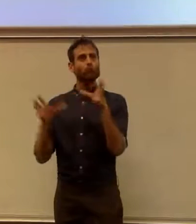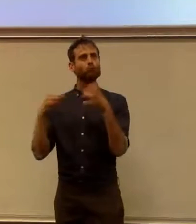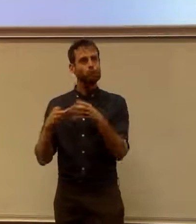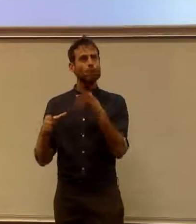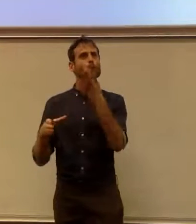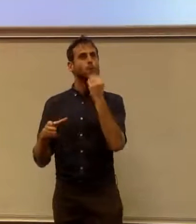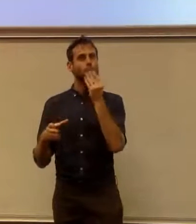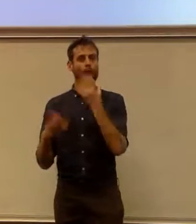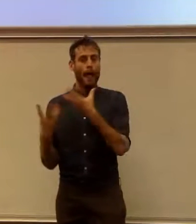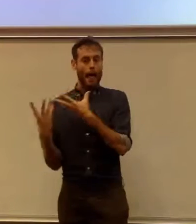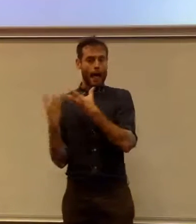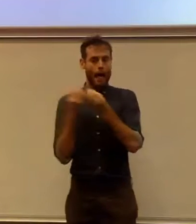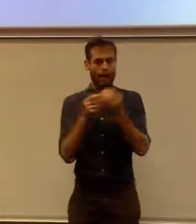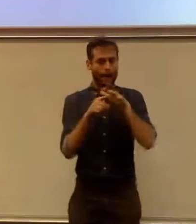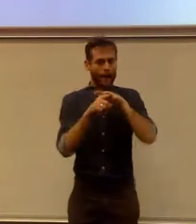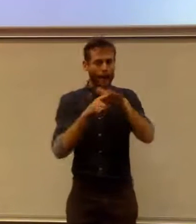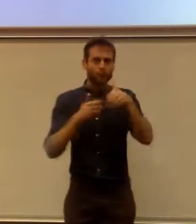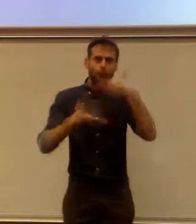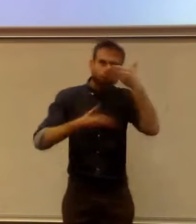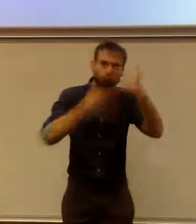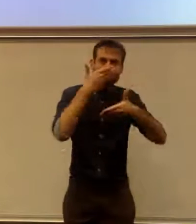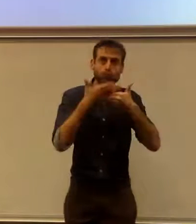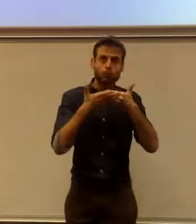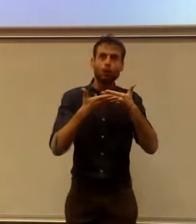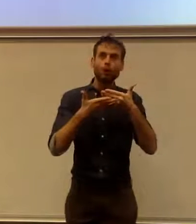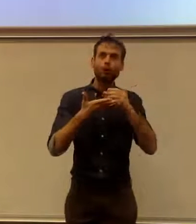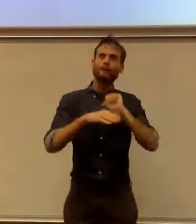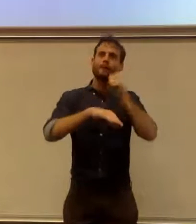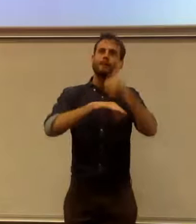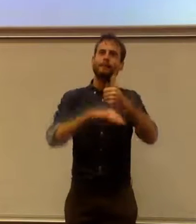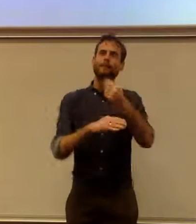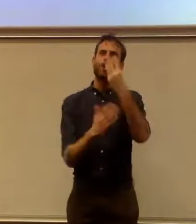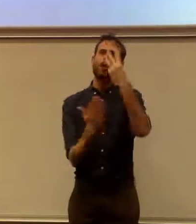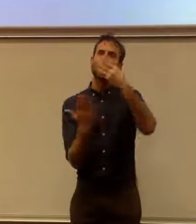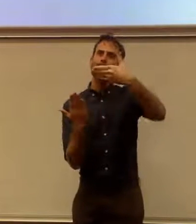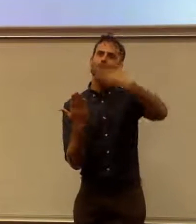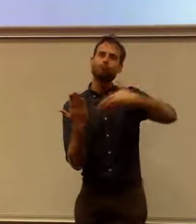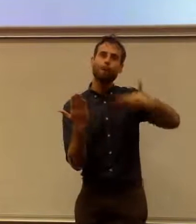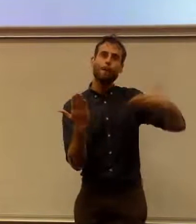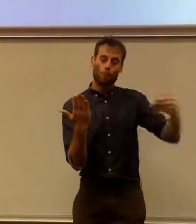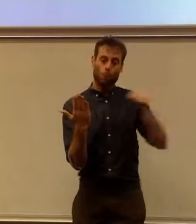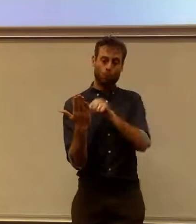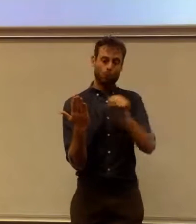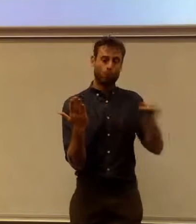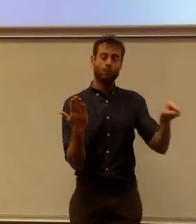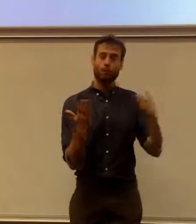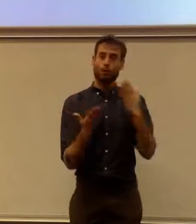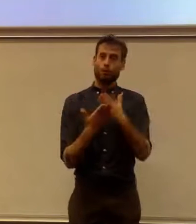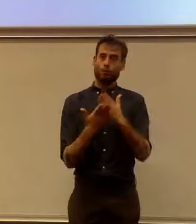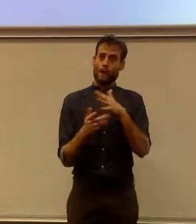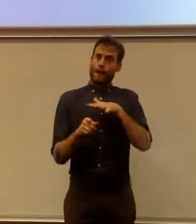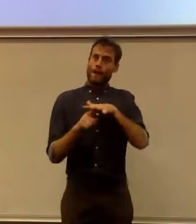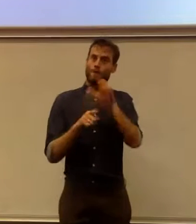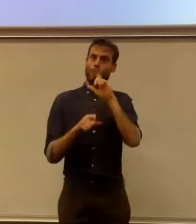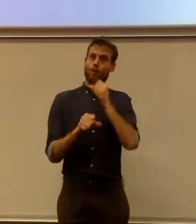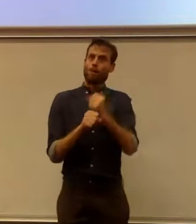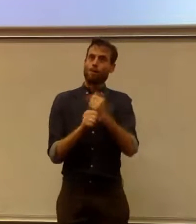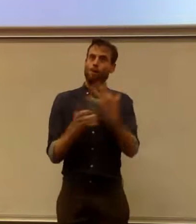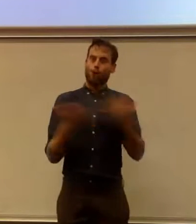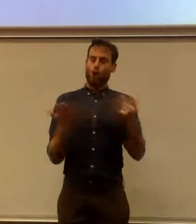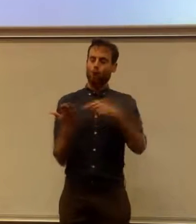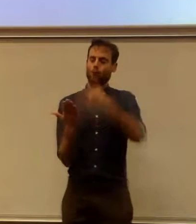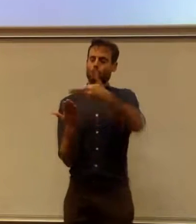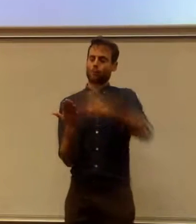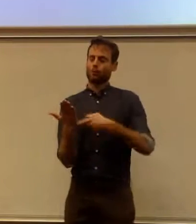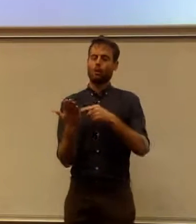the production of 3 quite influential reports over the last 15 years. The first report was Creating